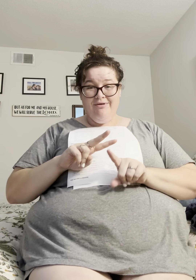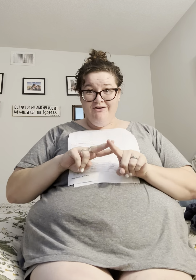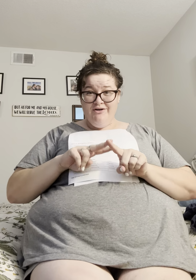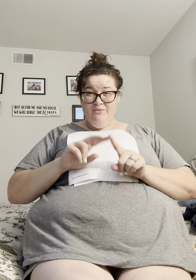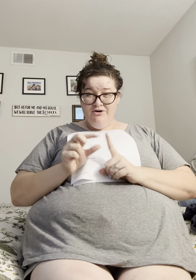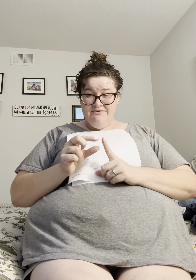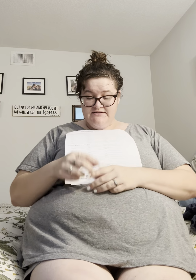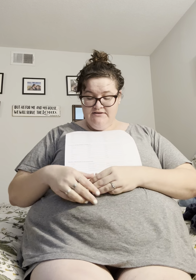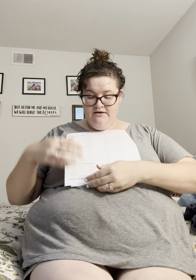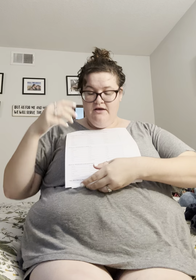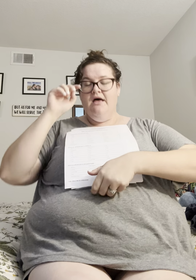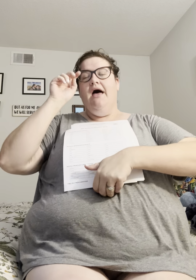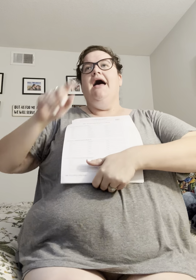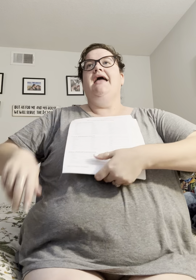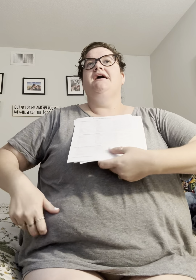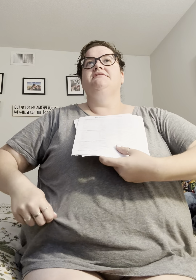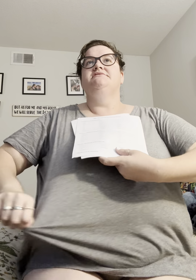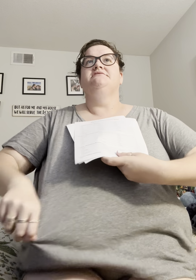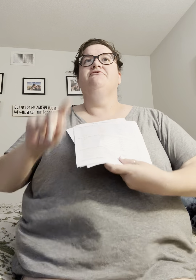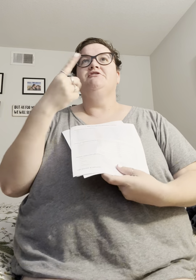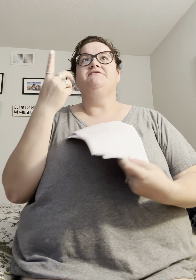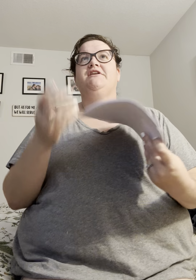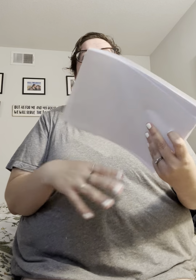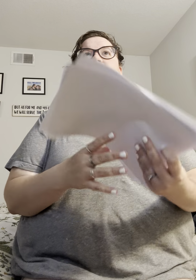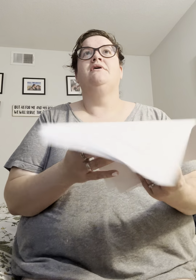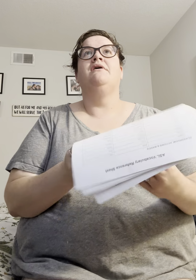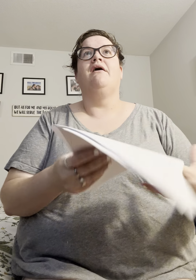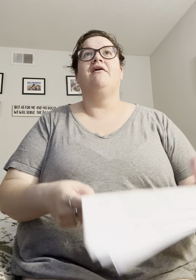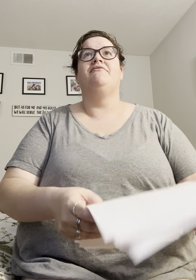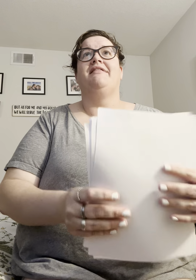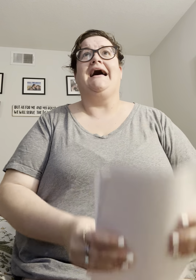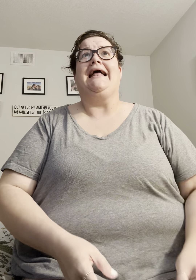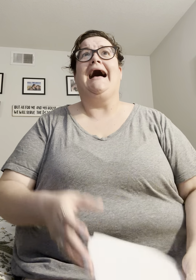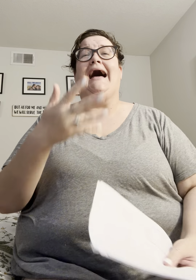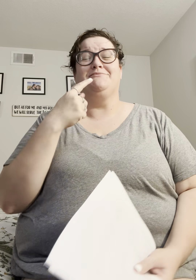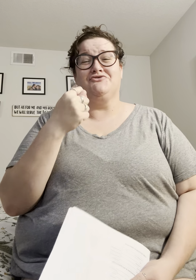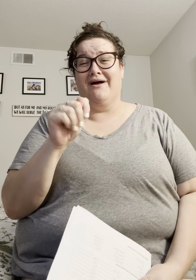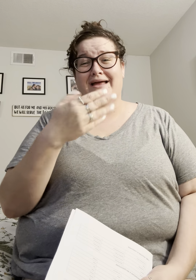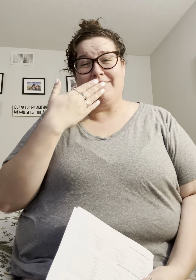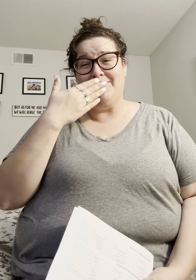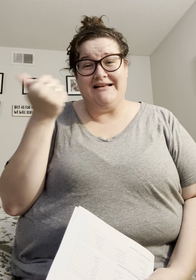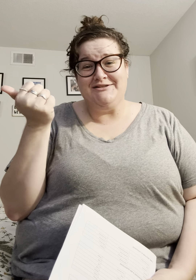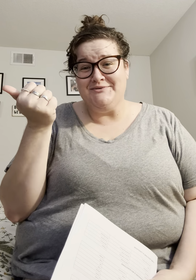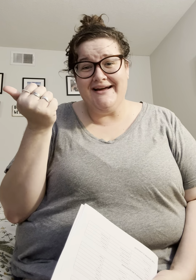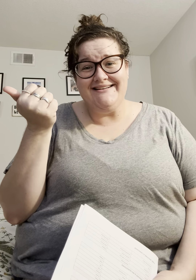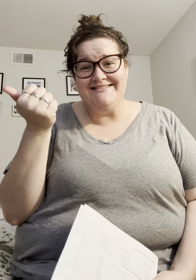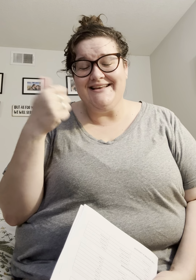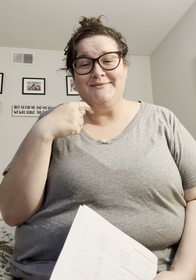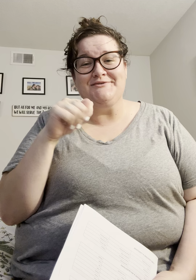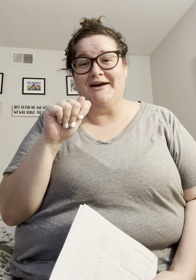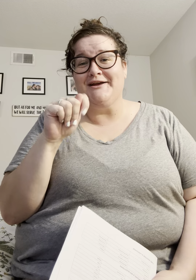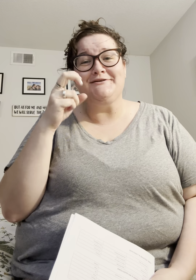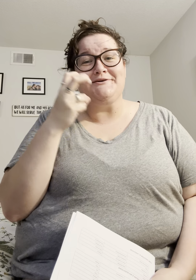vocabulary words, and this is the first video of that. I'm trying my best, you guys. I'm trying so